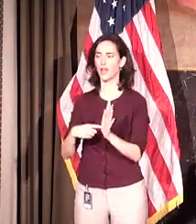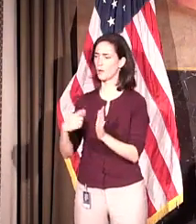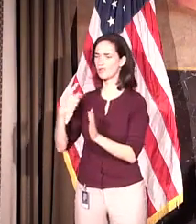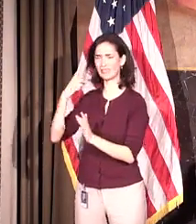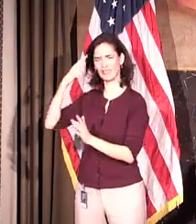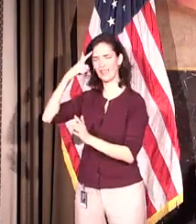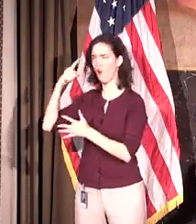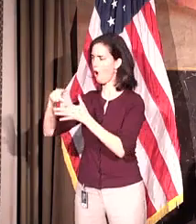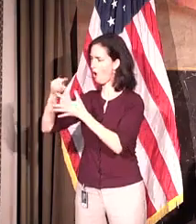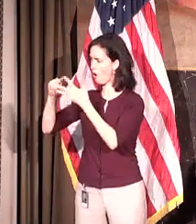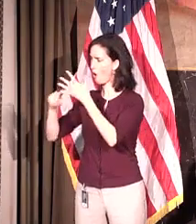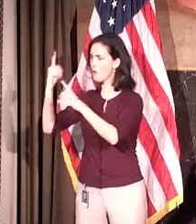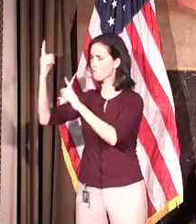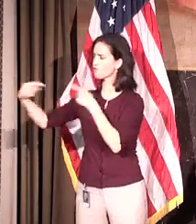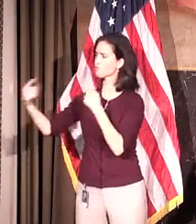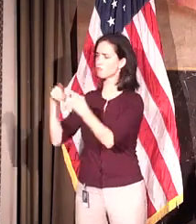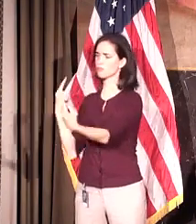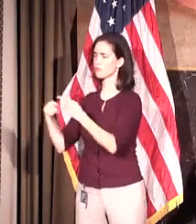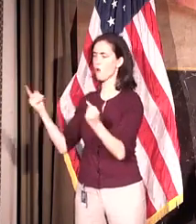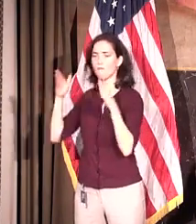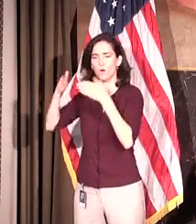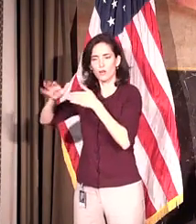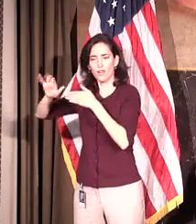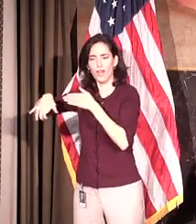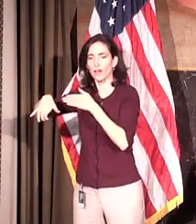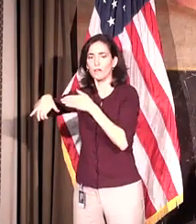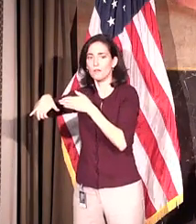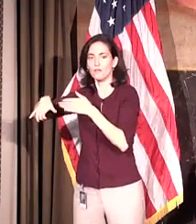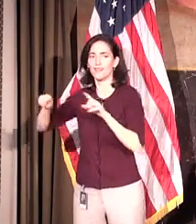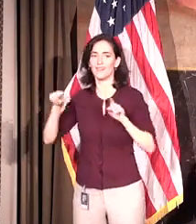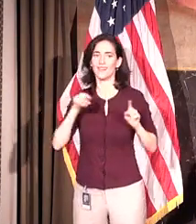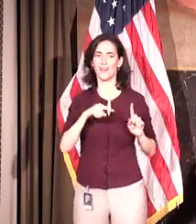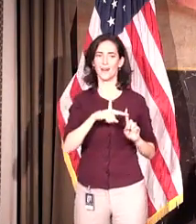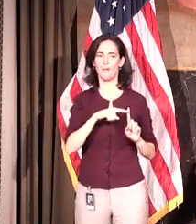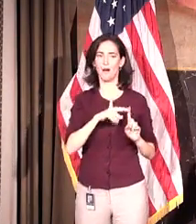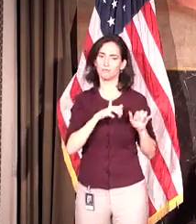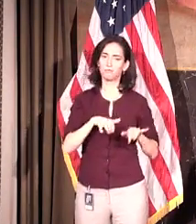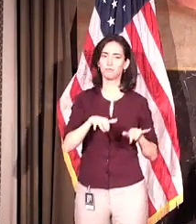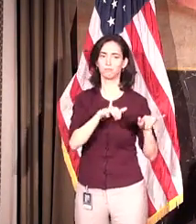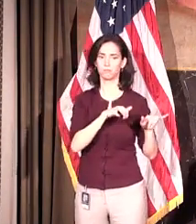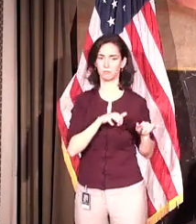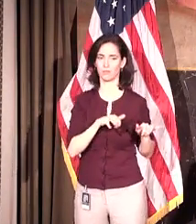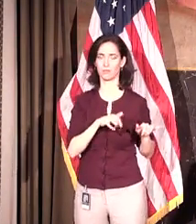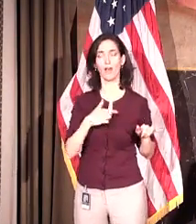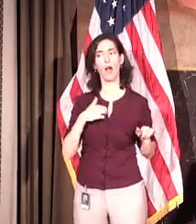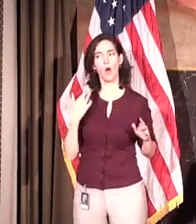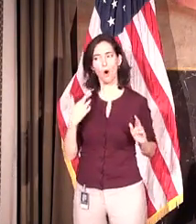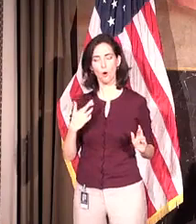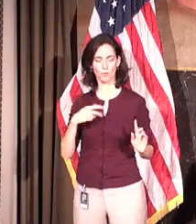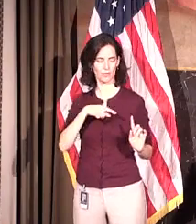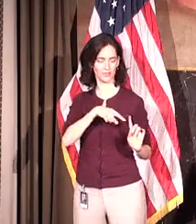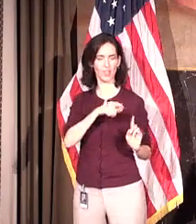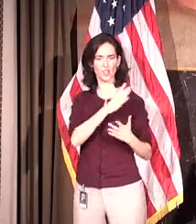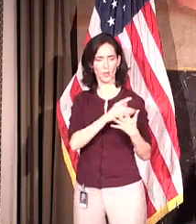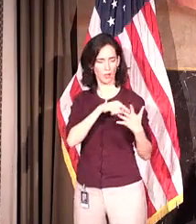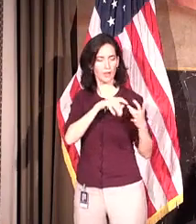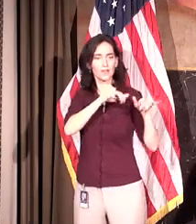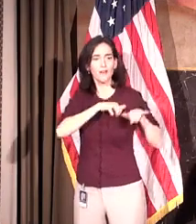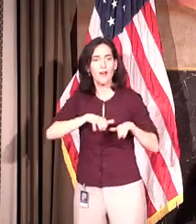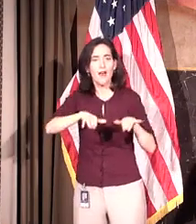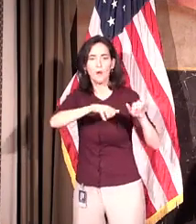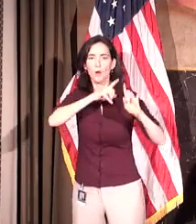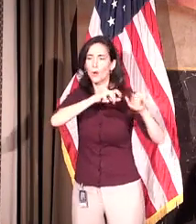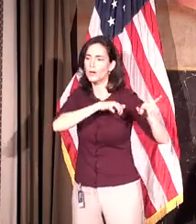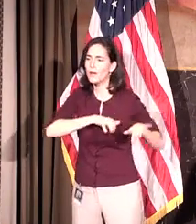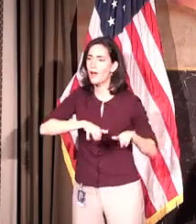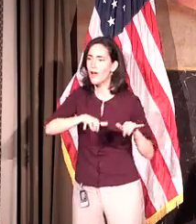and so forth. But it's my hope that we will always try to focus on the things that unite us and our shared goals for